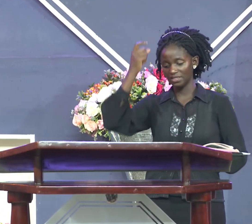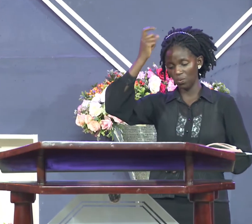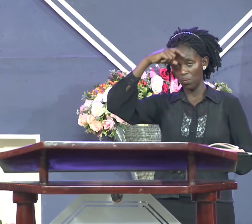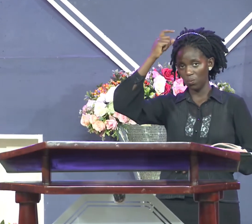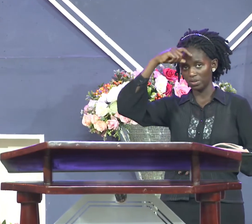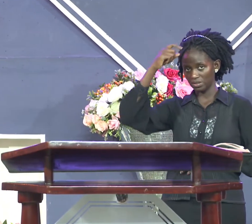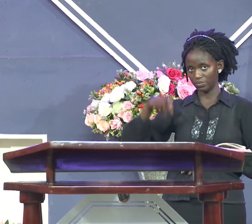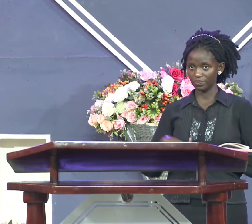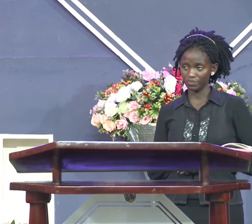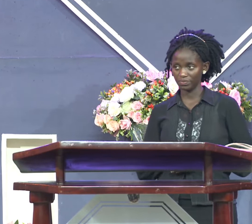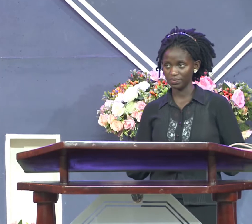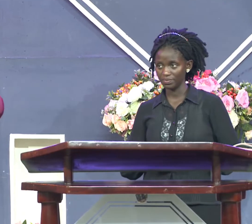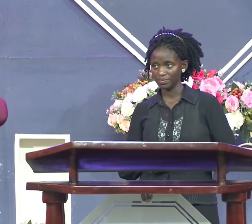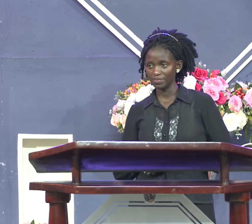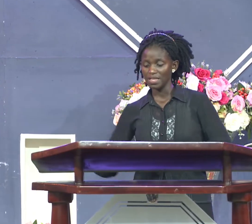to give us wisdom,